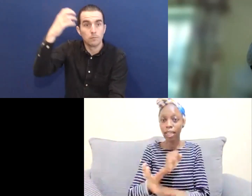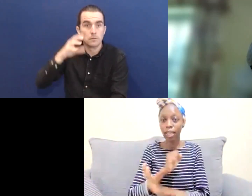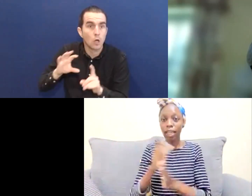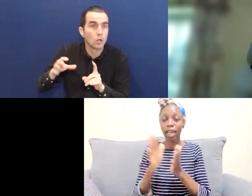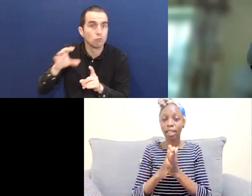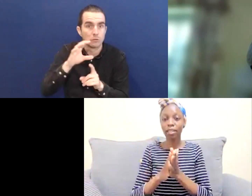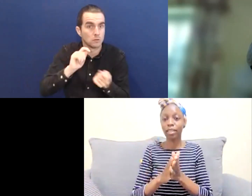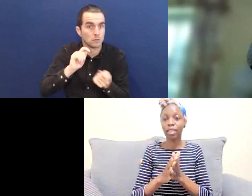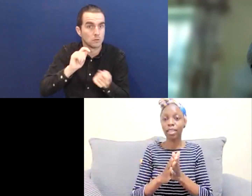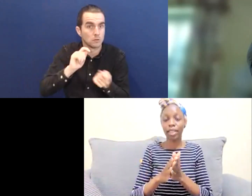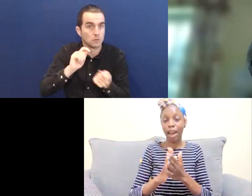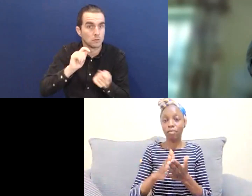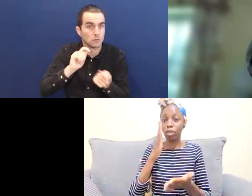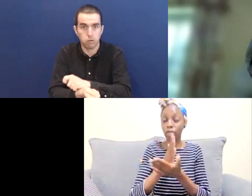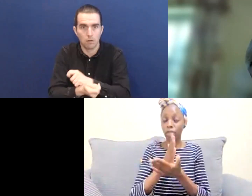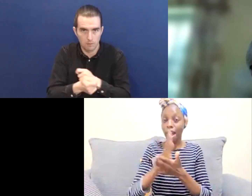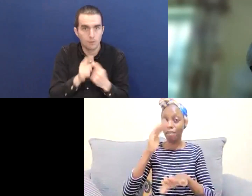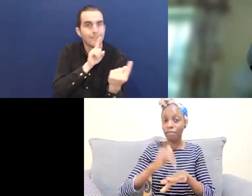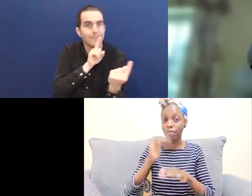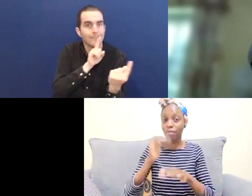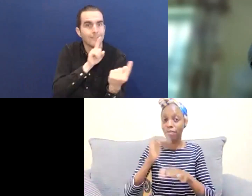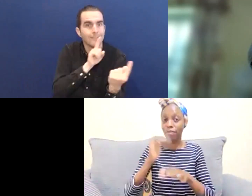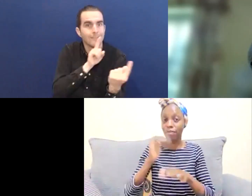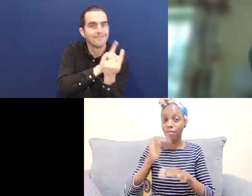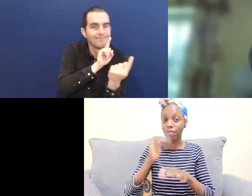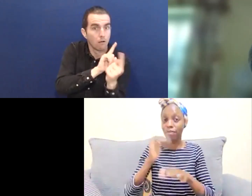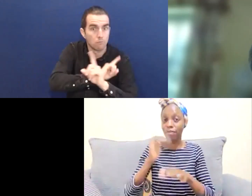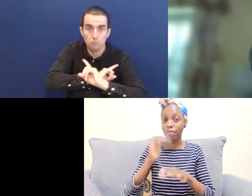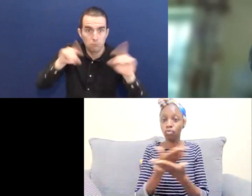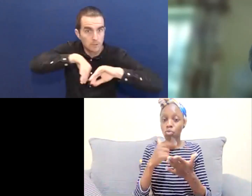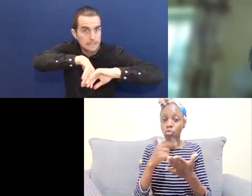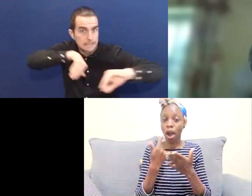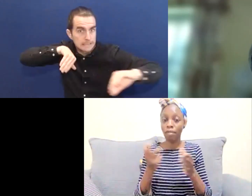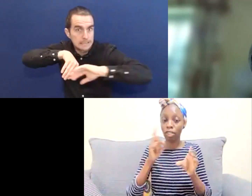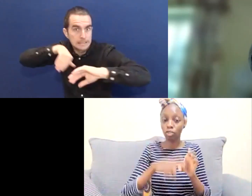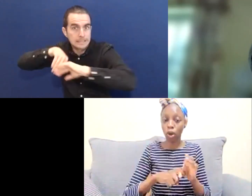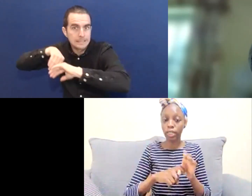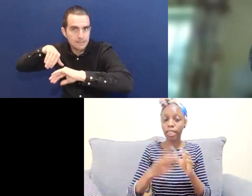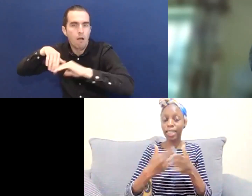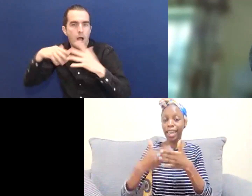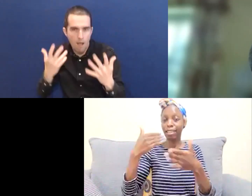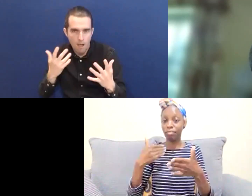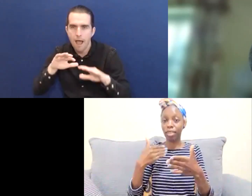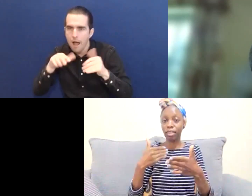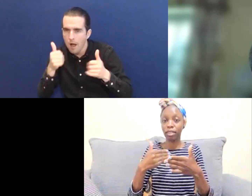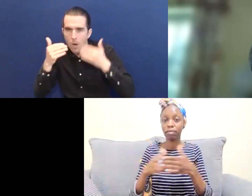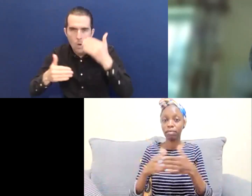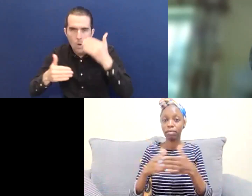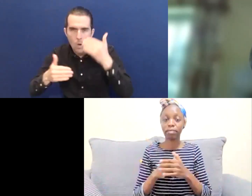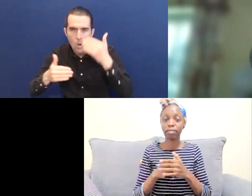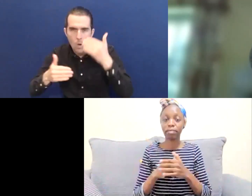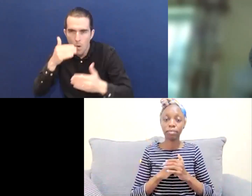affected. As some of you who joined the initial